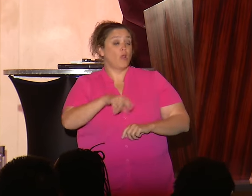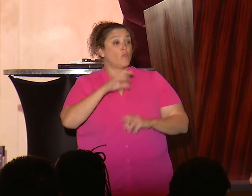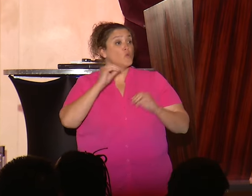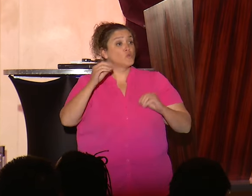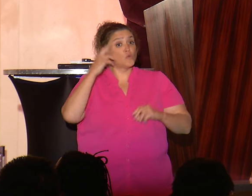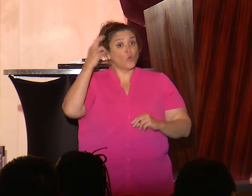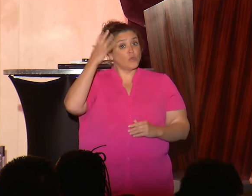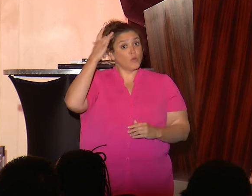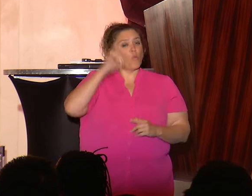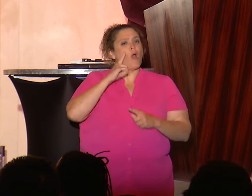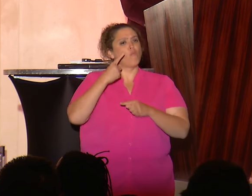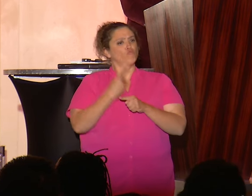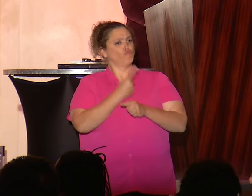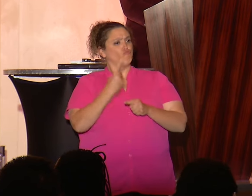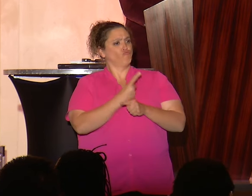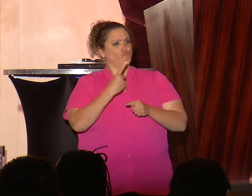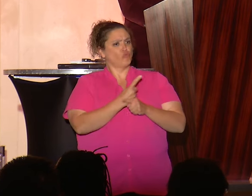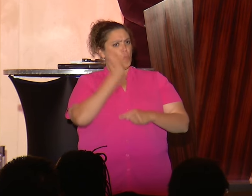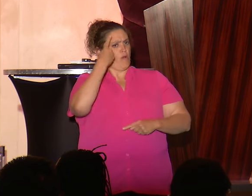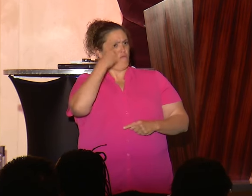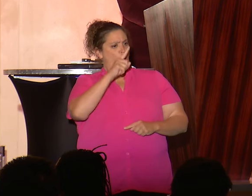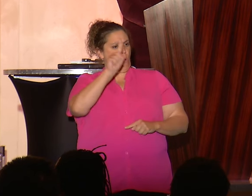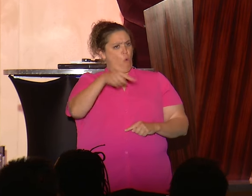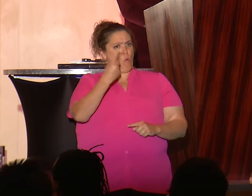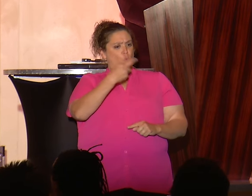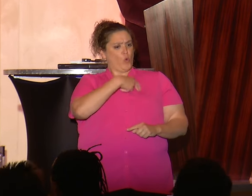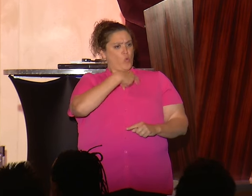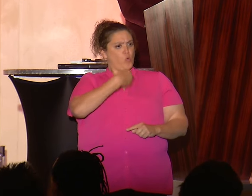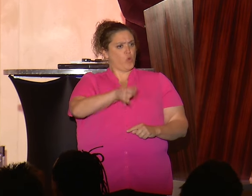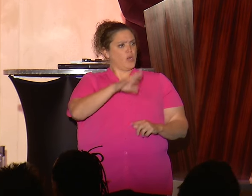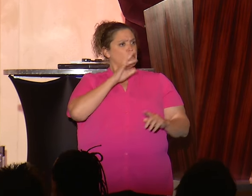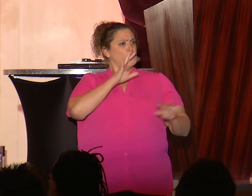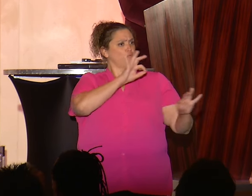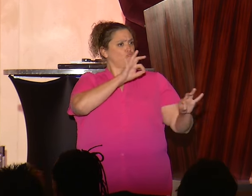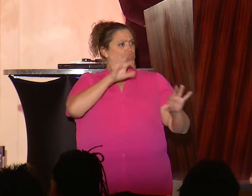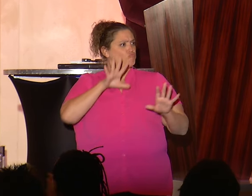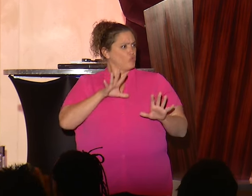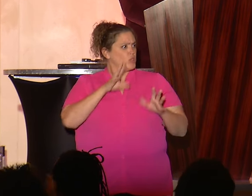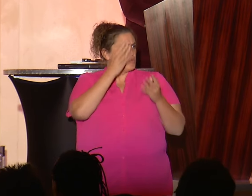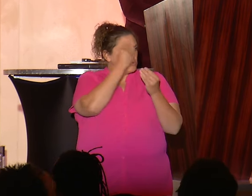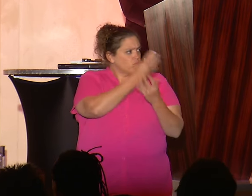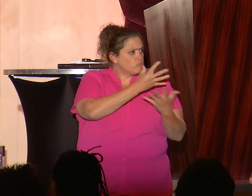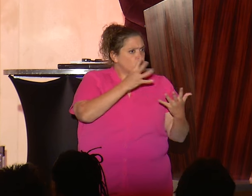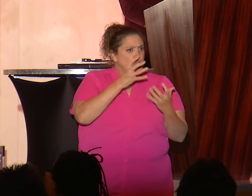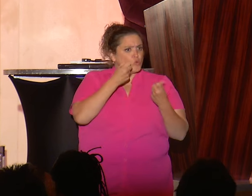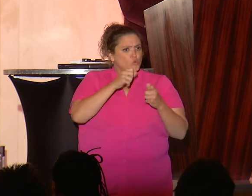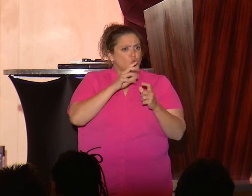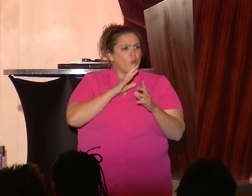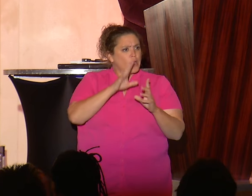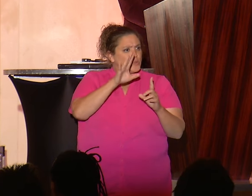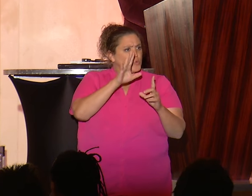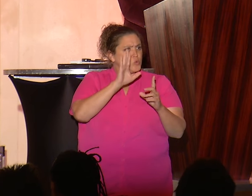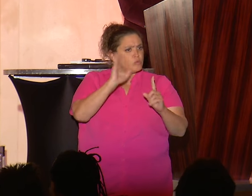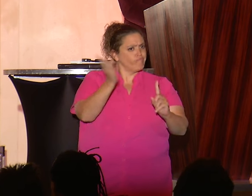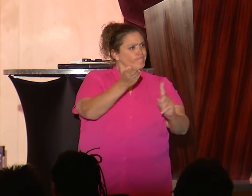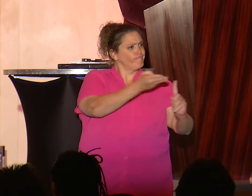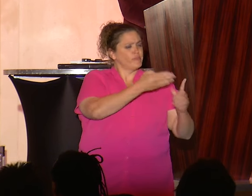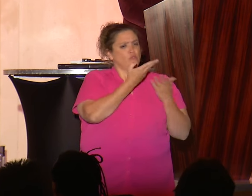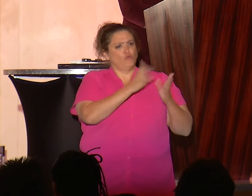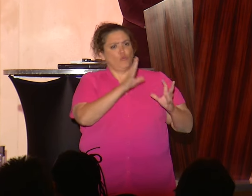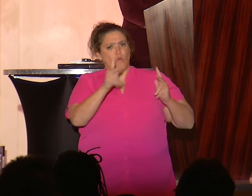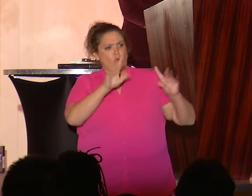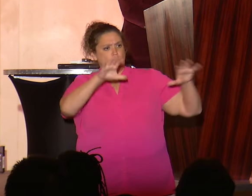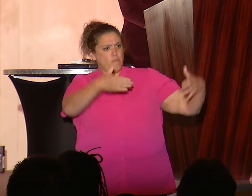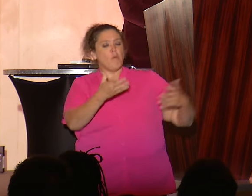be socially acceptable for only religious proselytizers to seek to persuade the general public. We